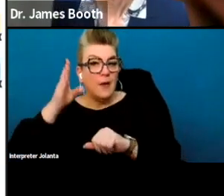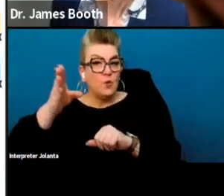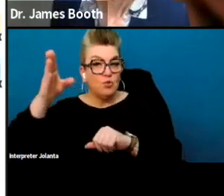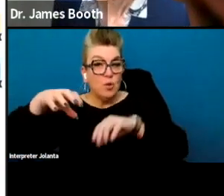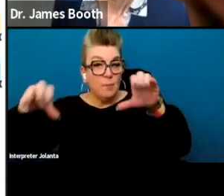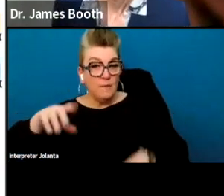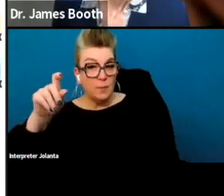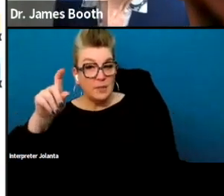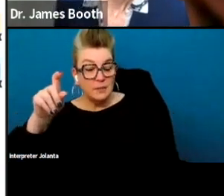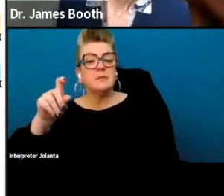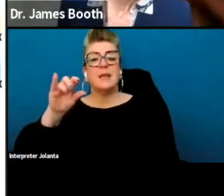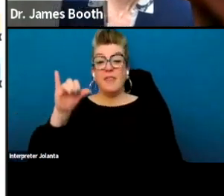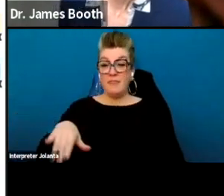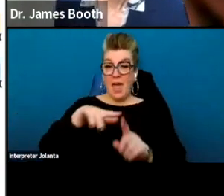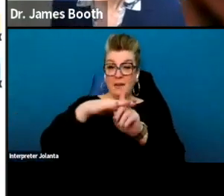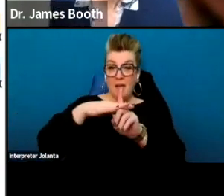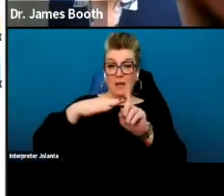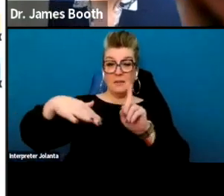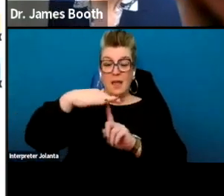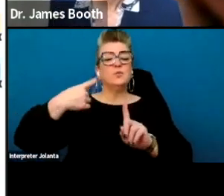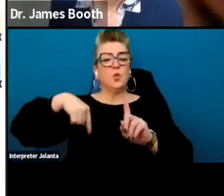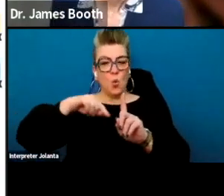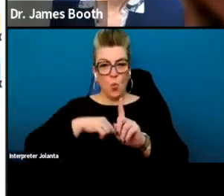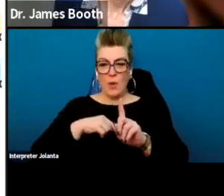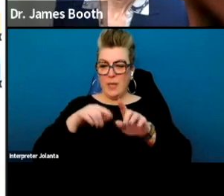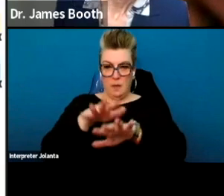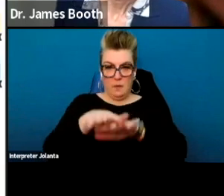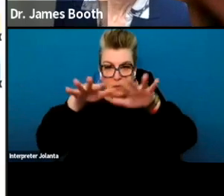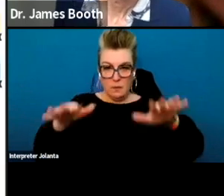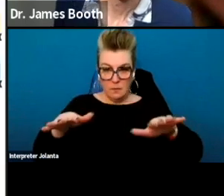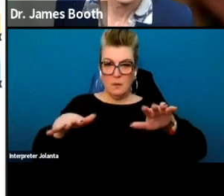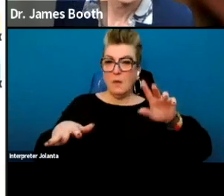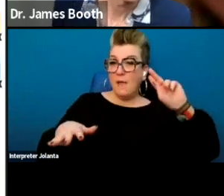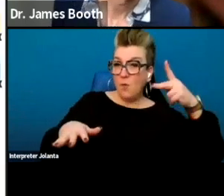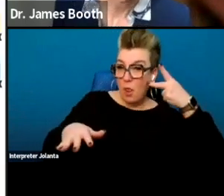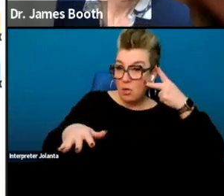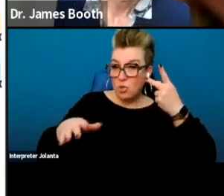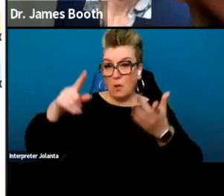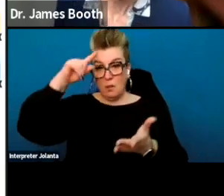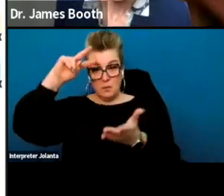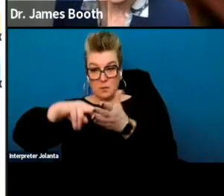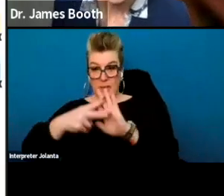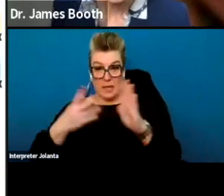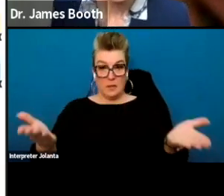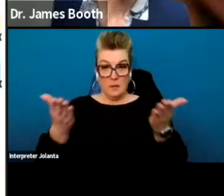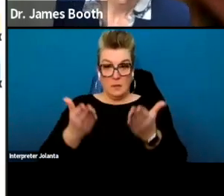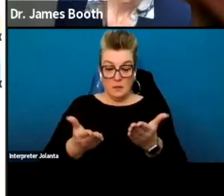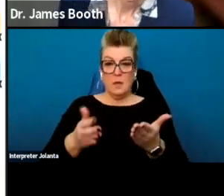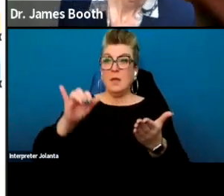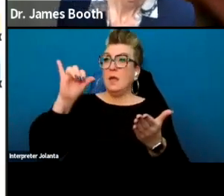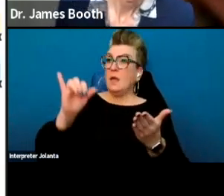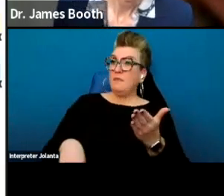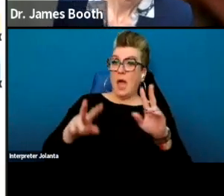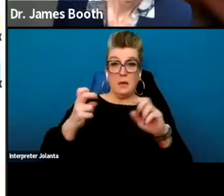phonological versus semantic specialization and whether this predicted reading gains.